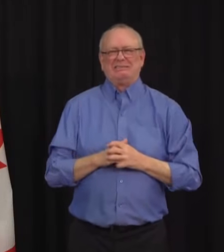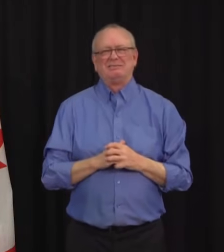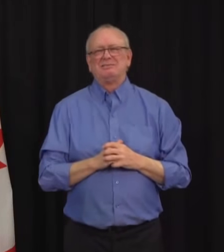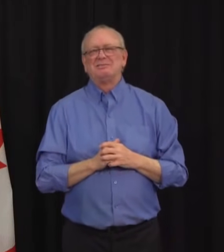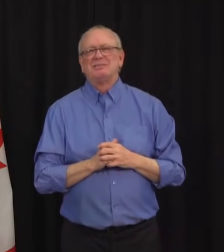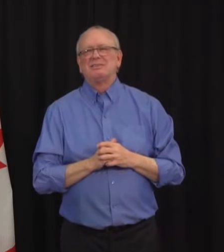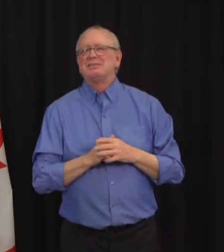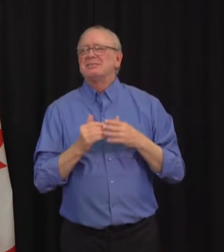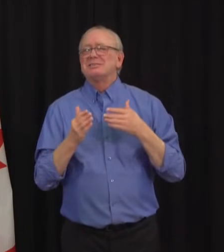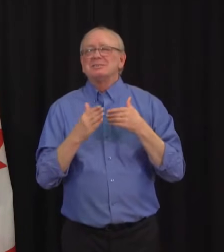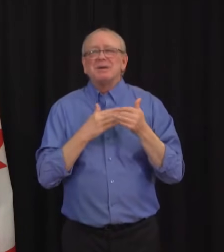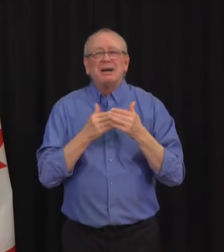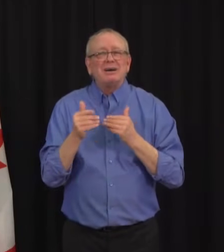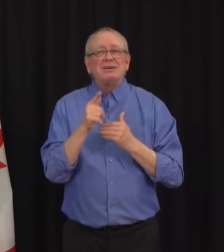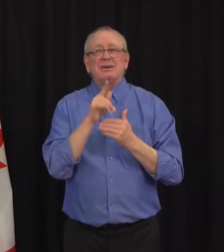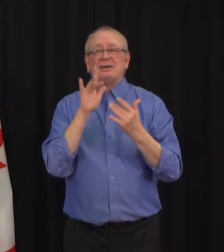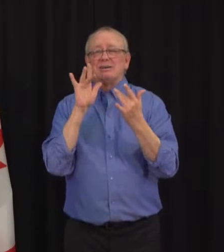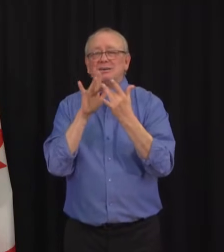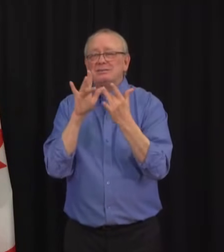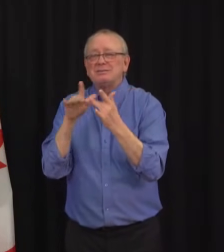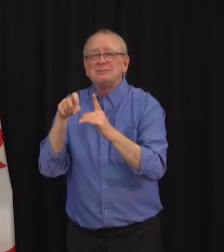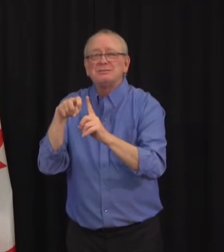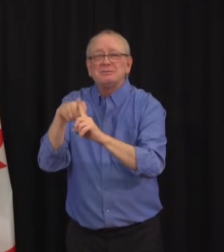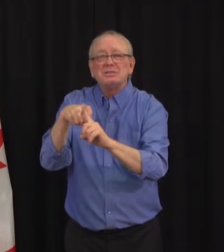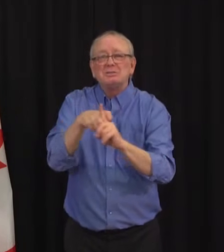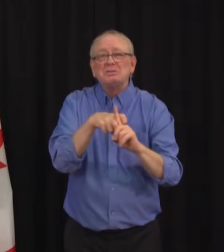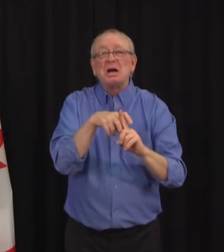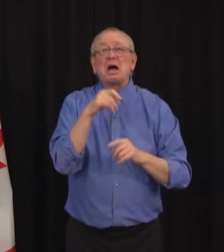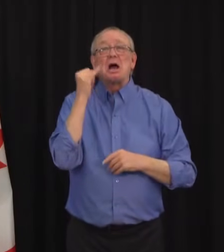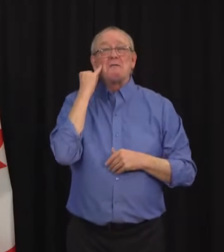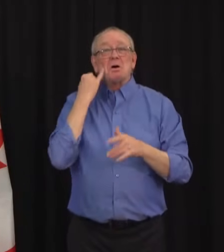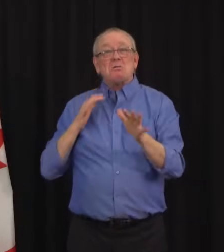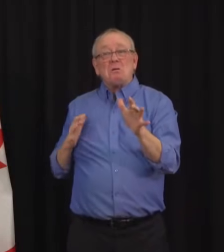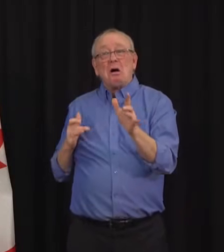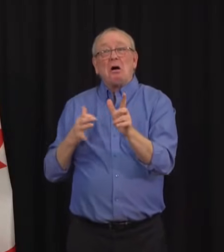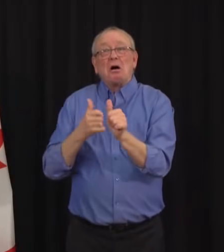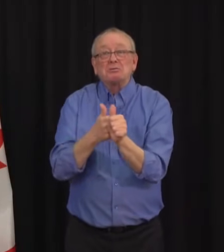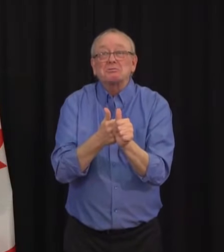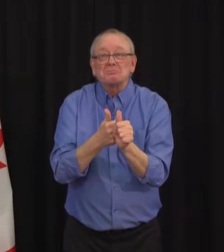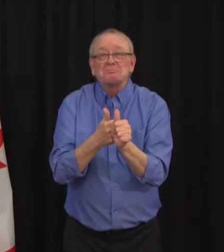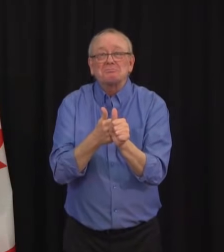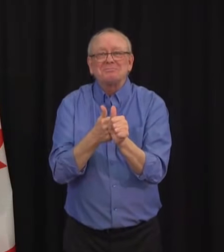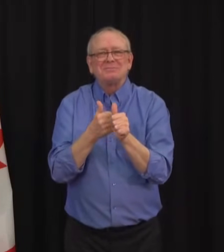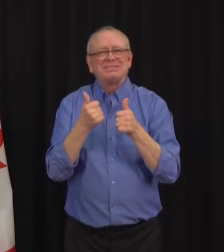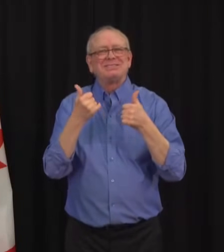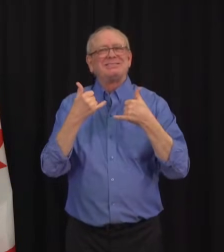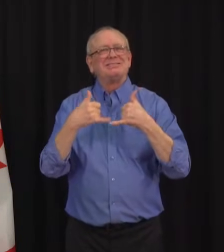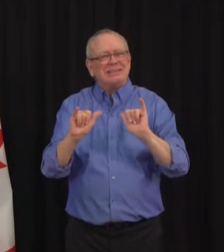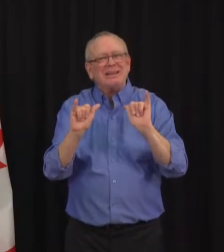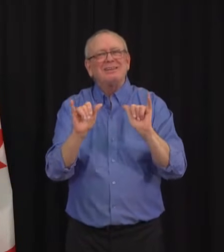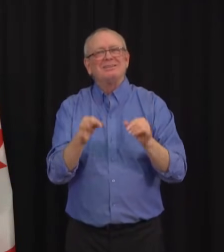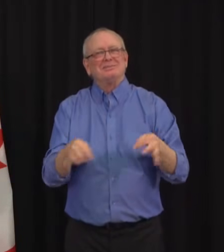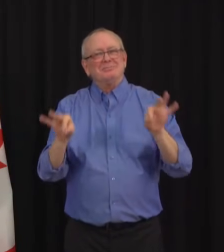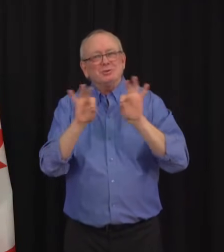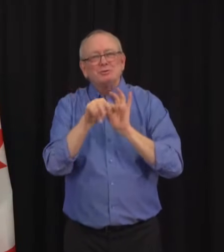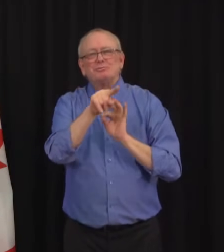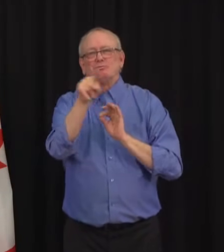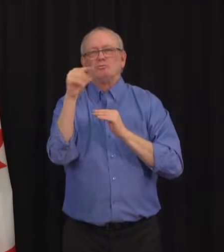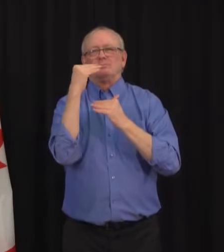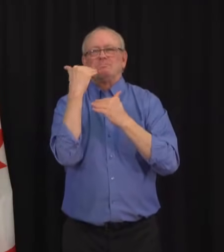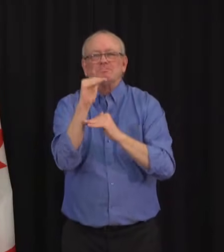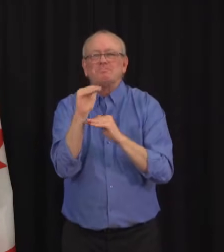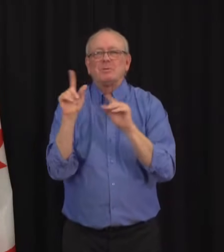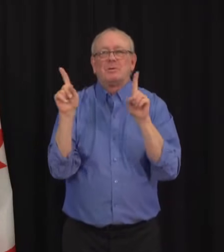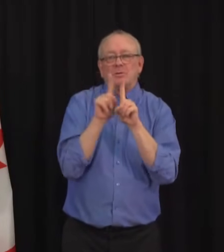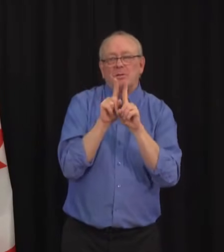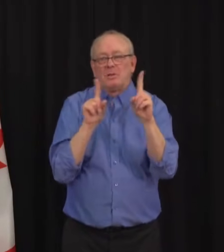of our cases or not, because ultimately the more that all of us can limit our number of close contacts, the more quickly we'll be